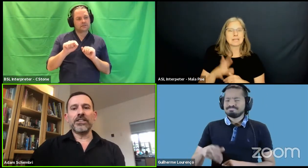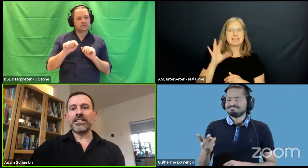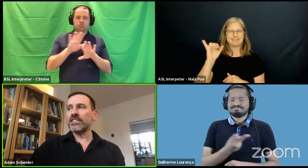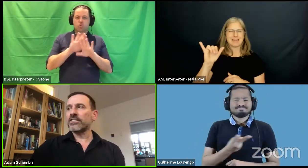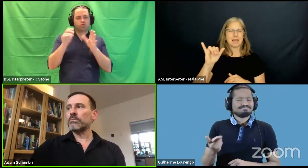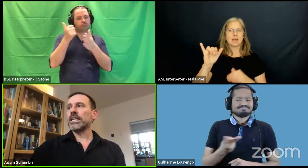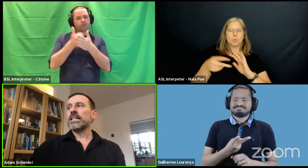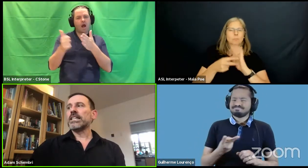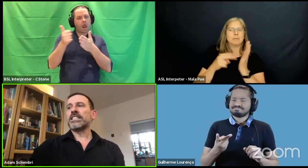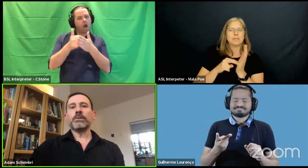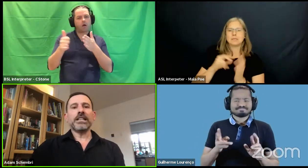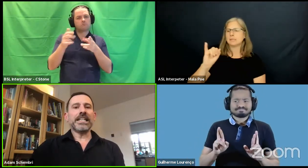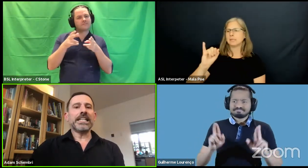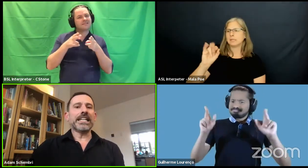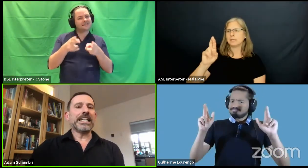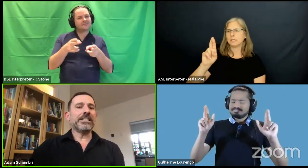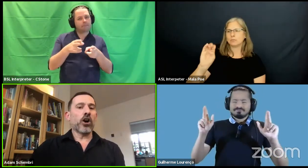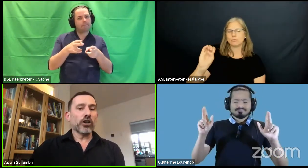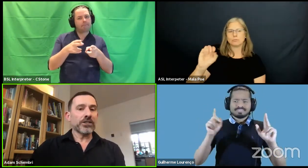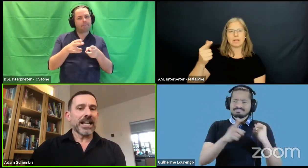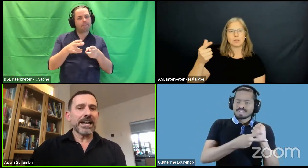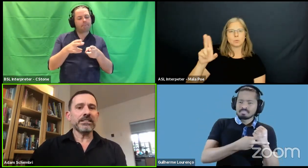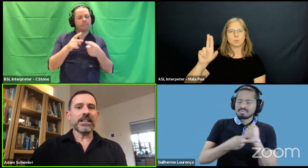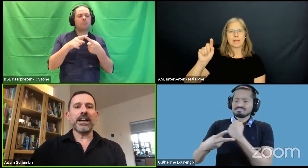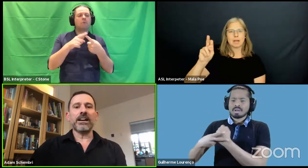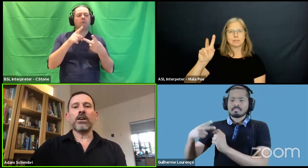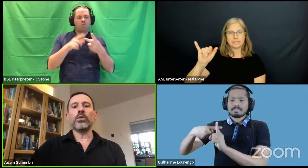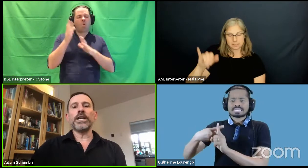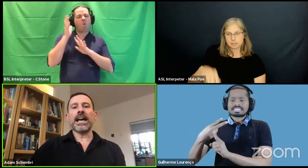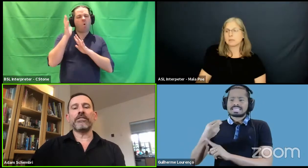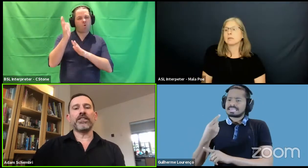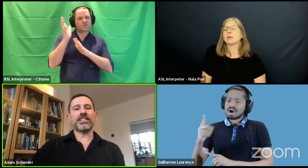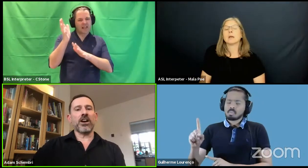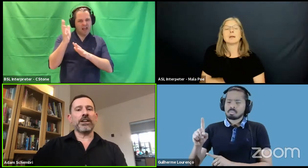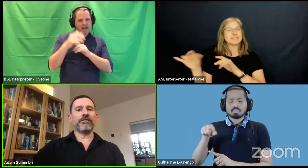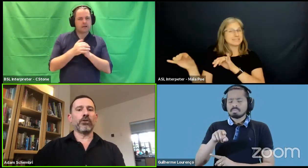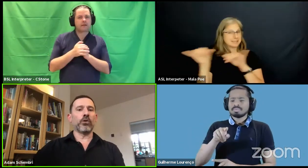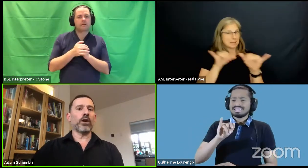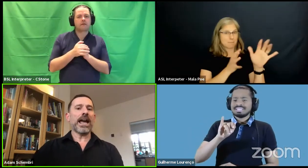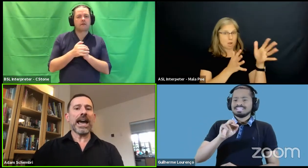irregularity in the system. Similarly, in Auslan, we have